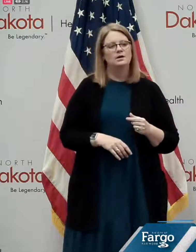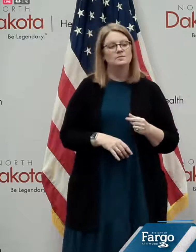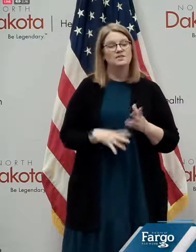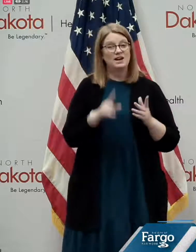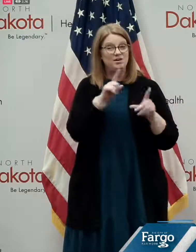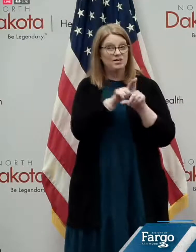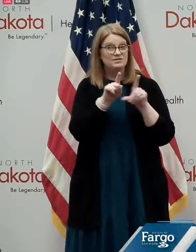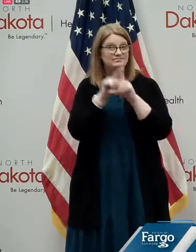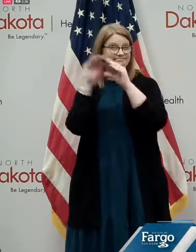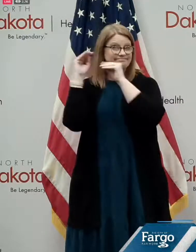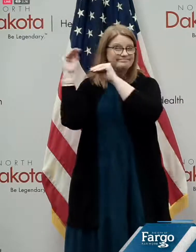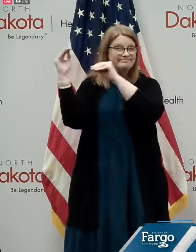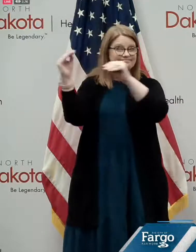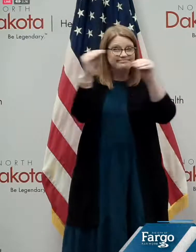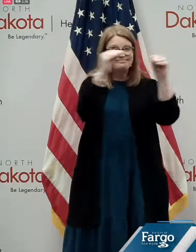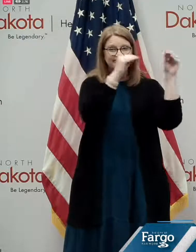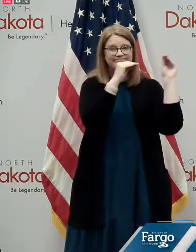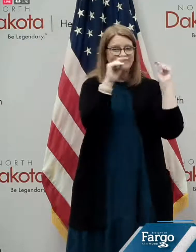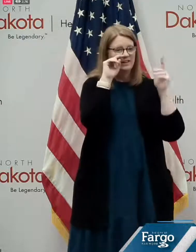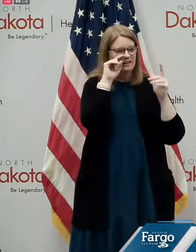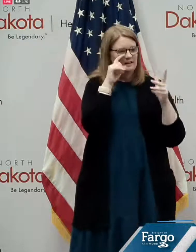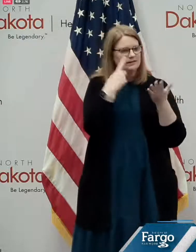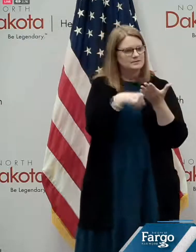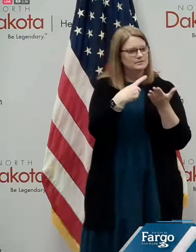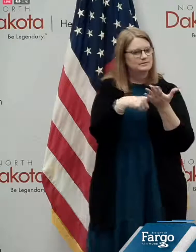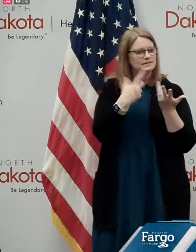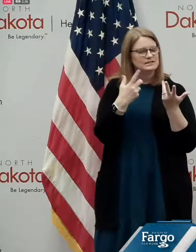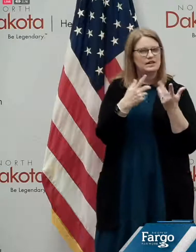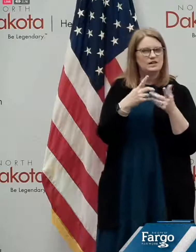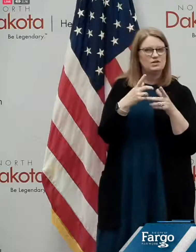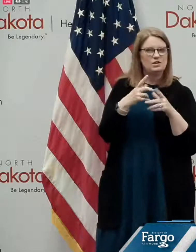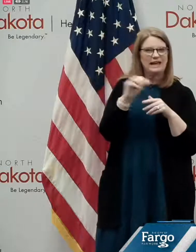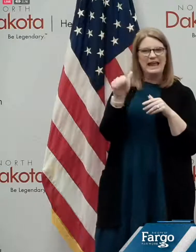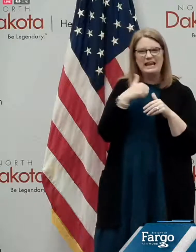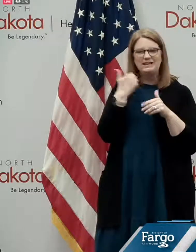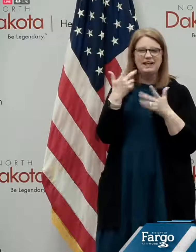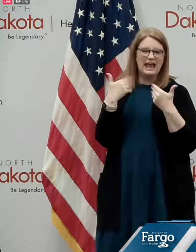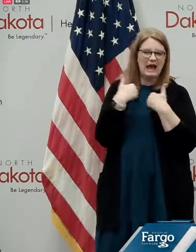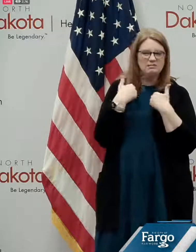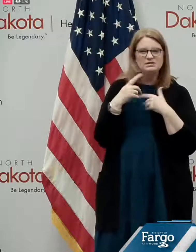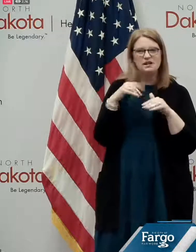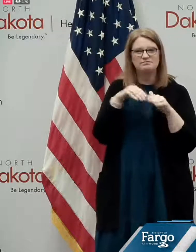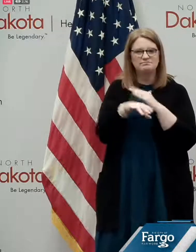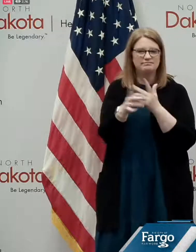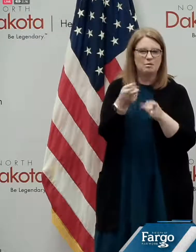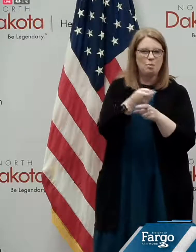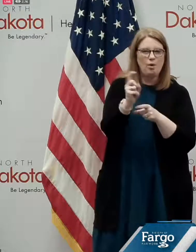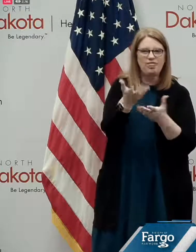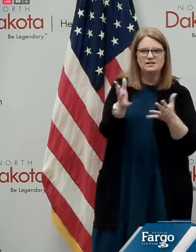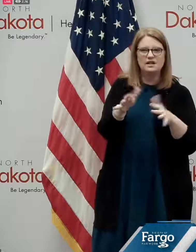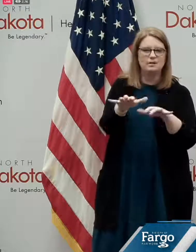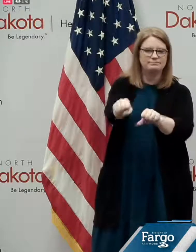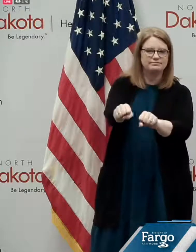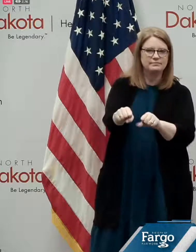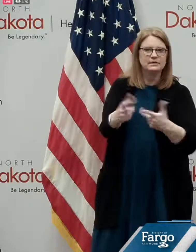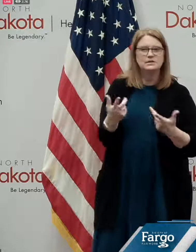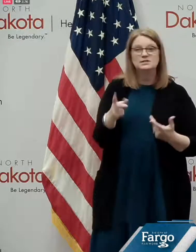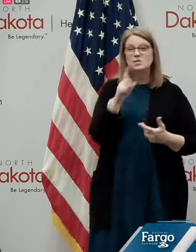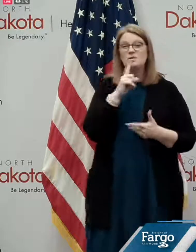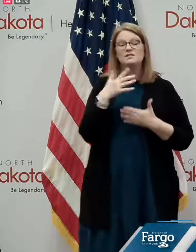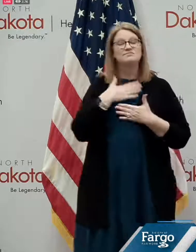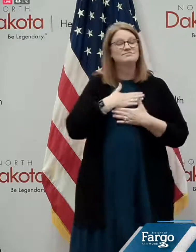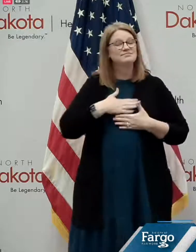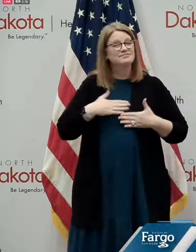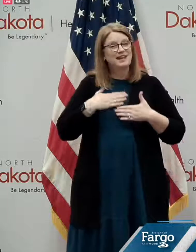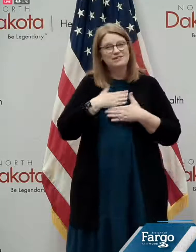educating North Dakota's managing populations, addressing invasive species, and providing access. We encourage all North Dakotans, take it outside, enjoy the